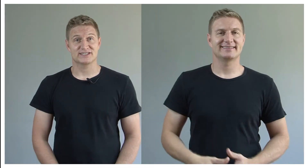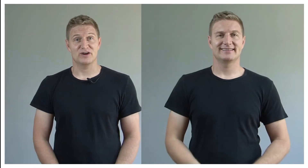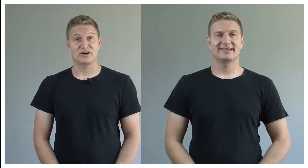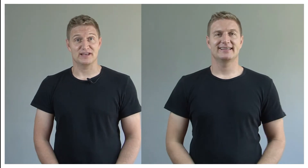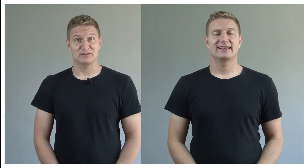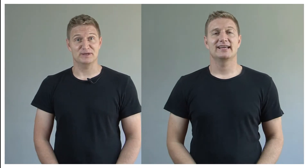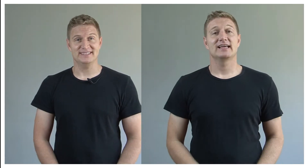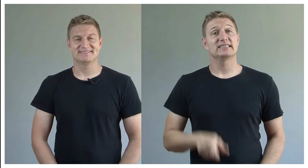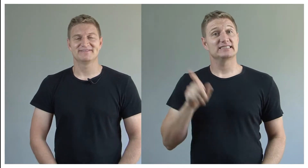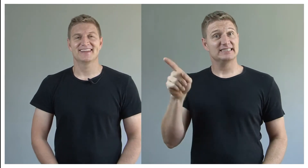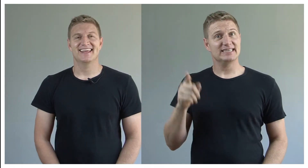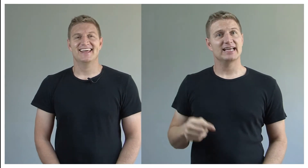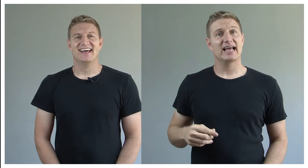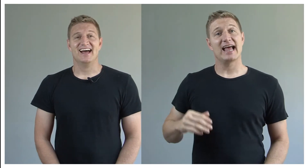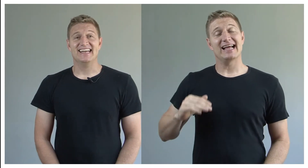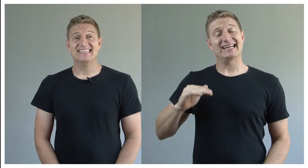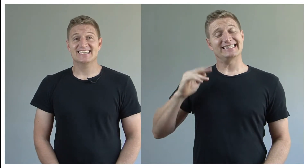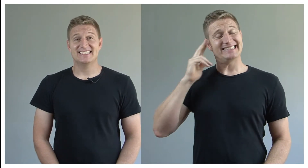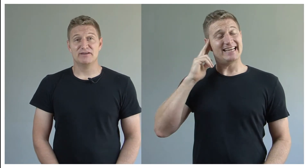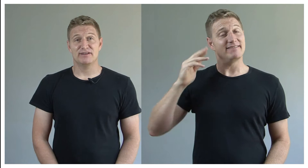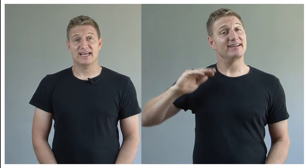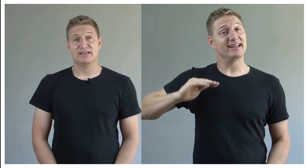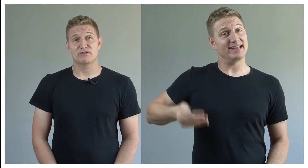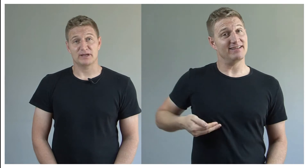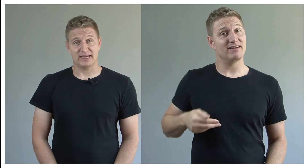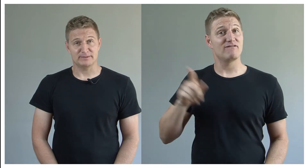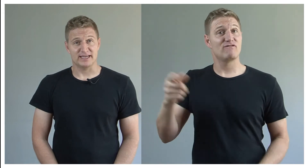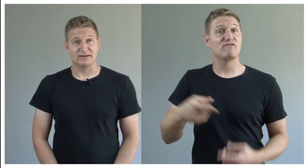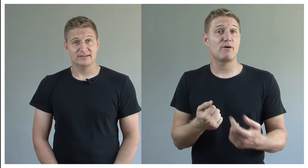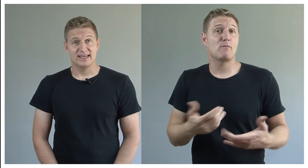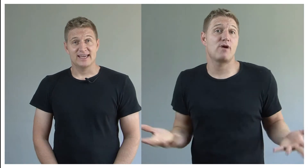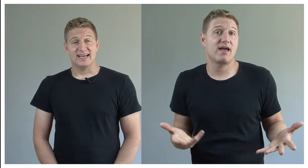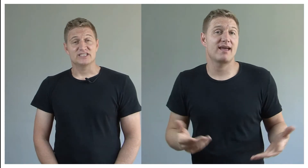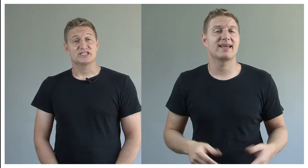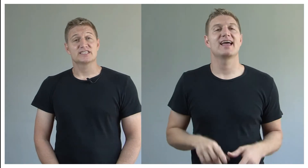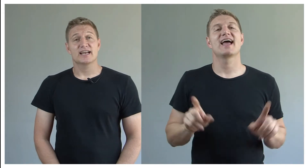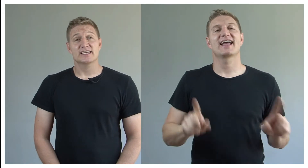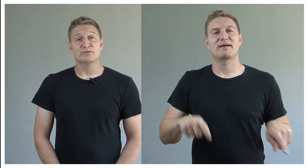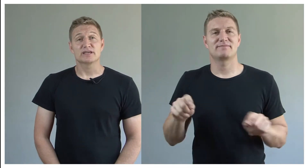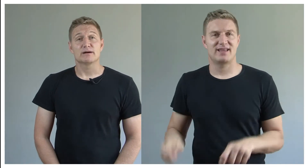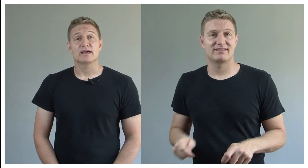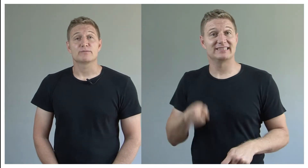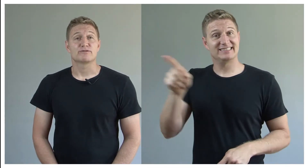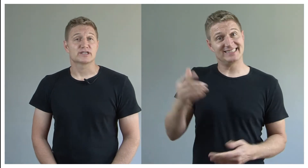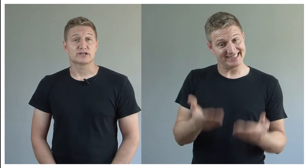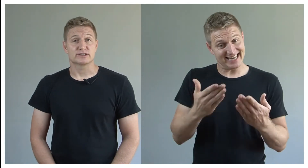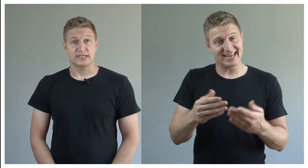on a little bit. Annette is a deaf lady from Cape Town and she's studying to become a professional teacher.